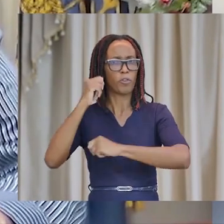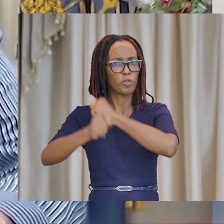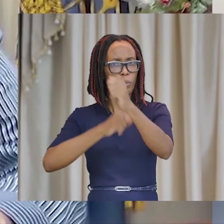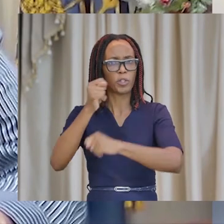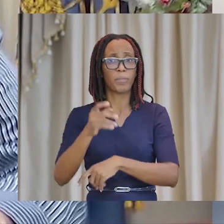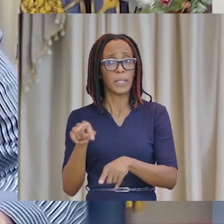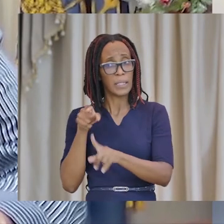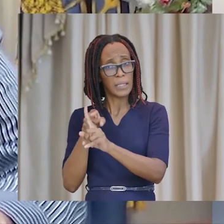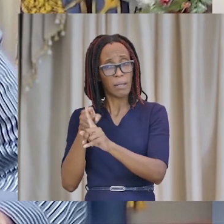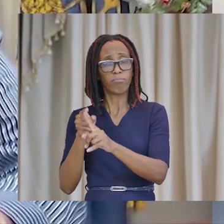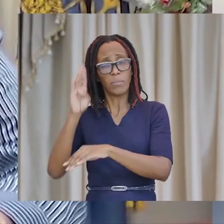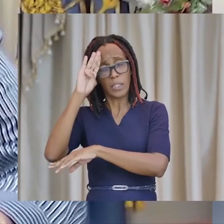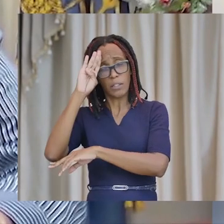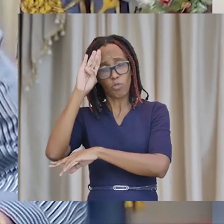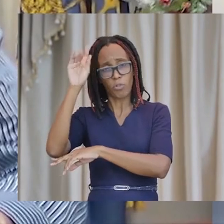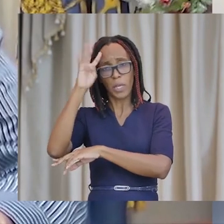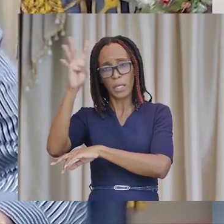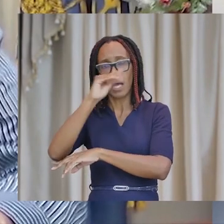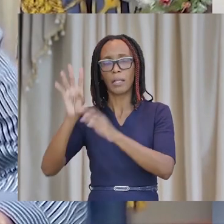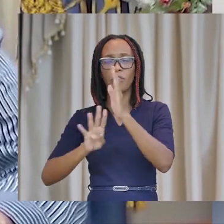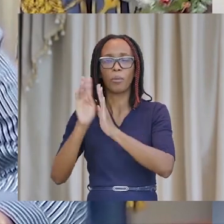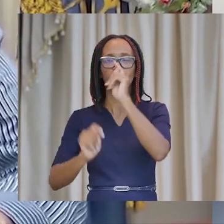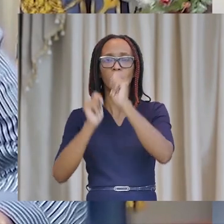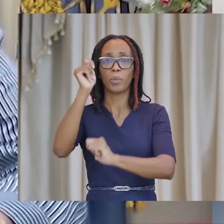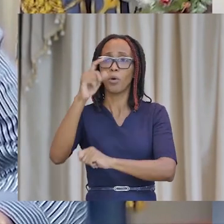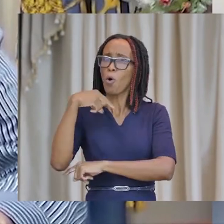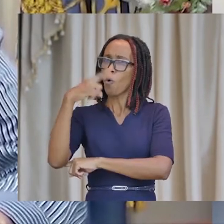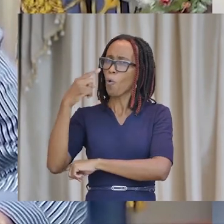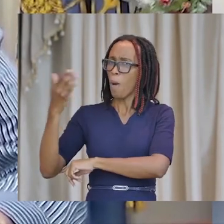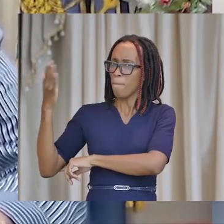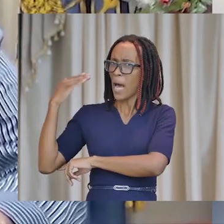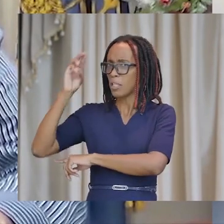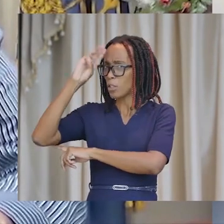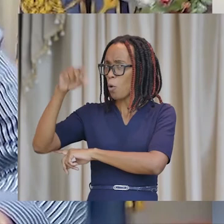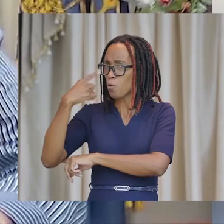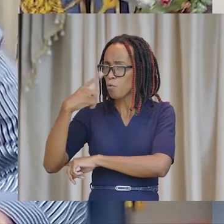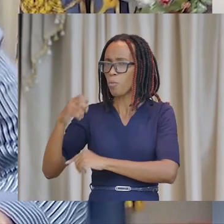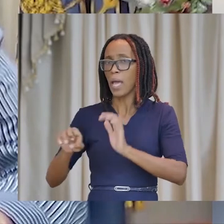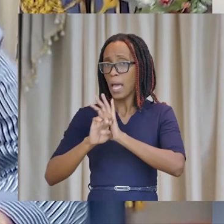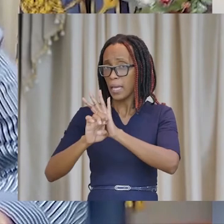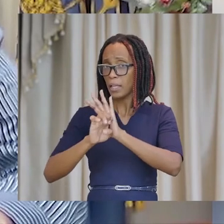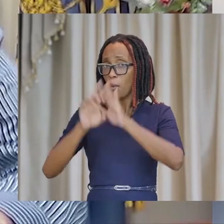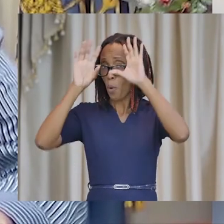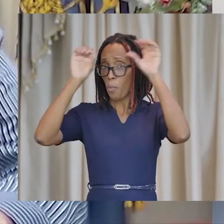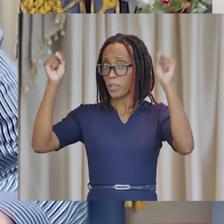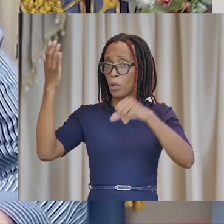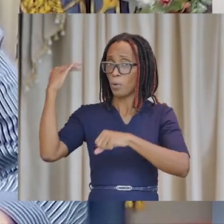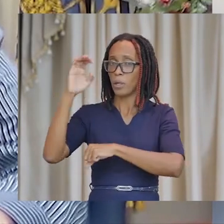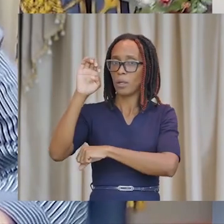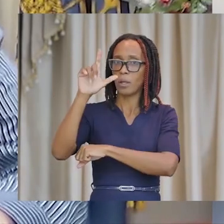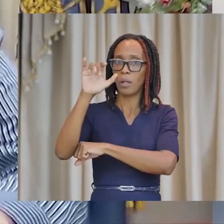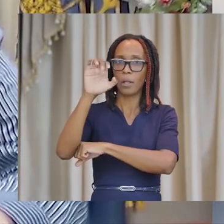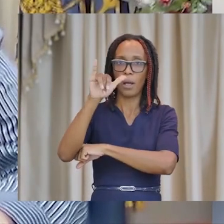the development of this country. Many outstanding citizens have walked this road before, including former President